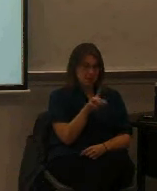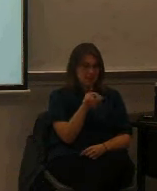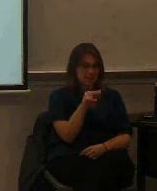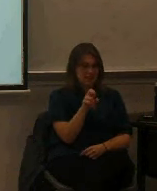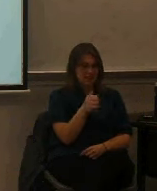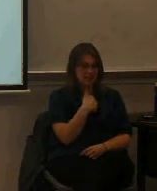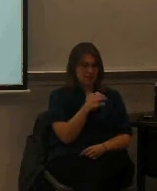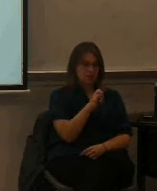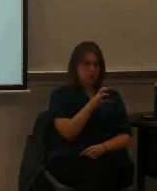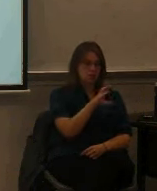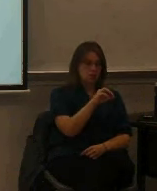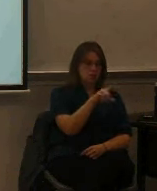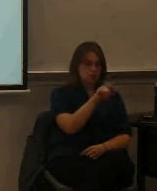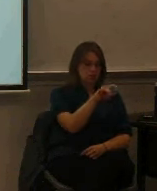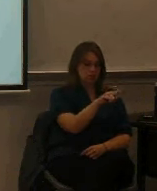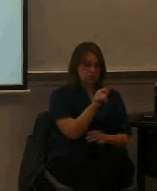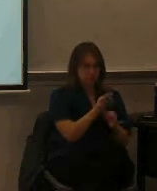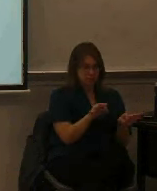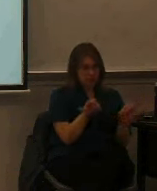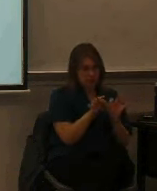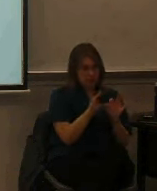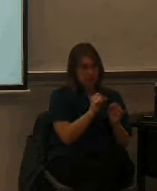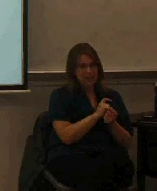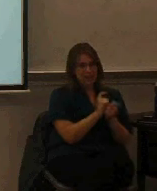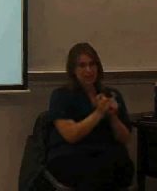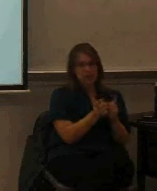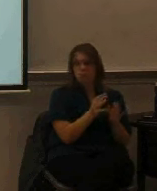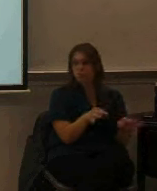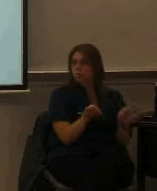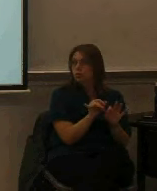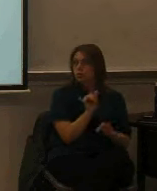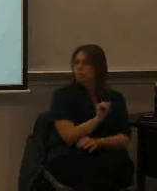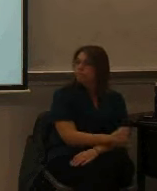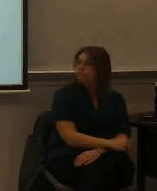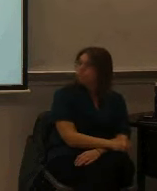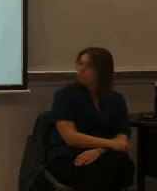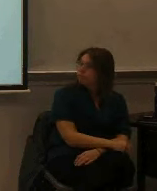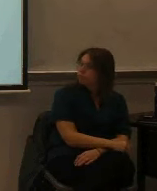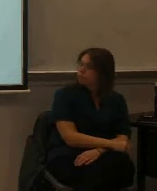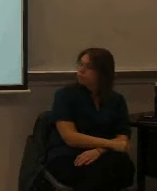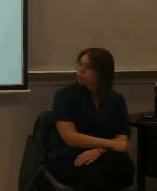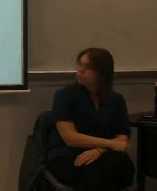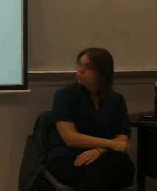have ecological importance and evolutionary importance as well.